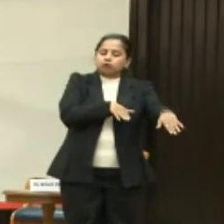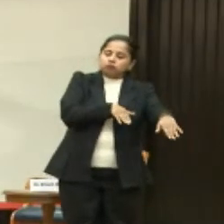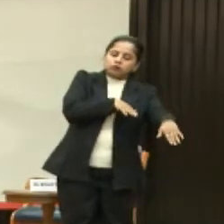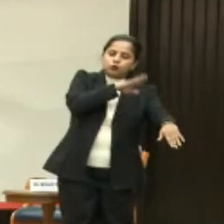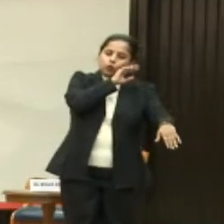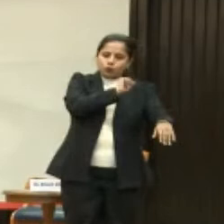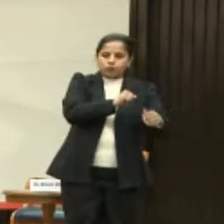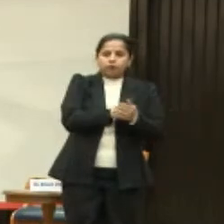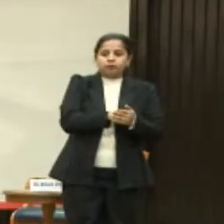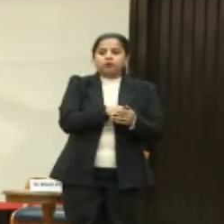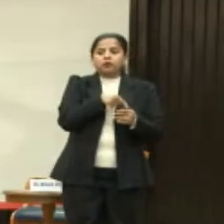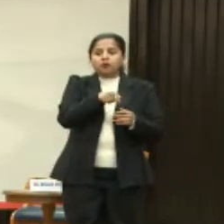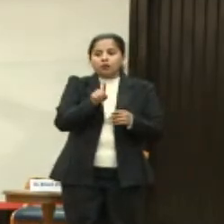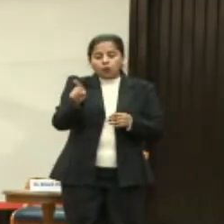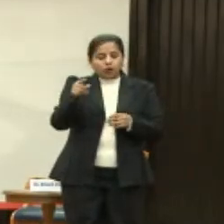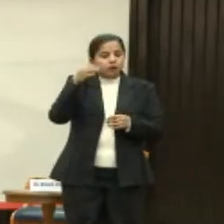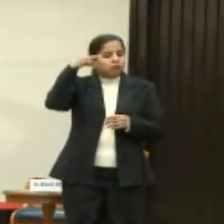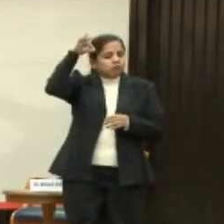Along came a Brahmana.